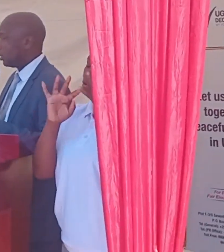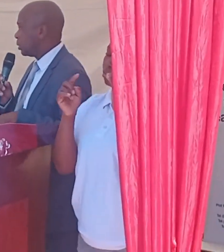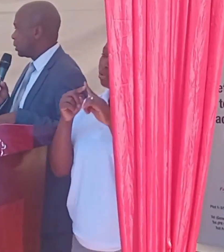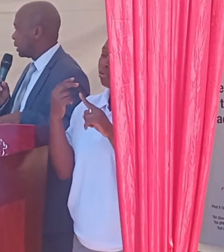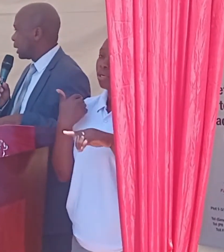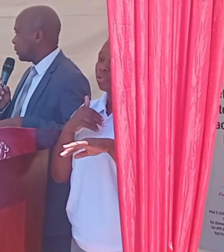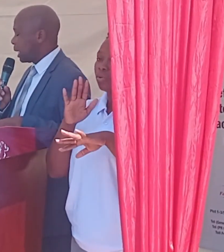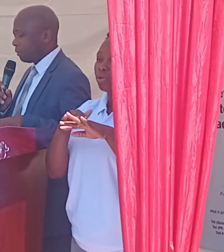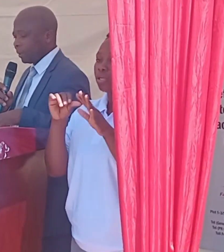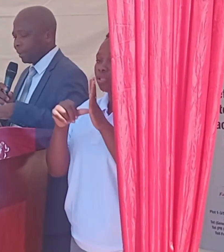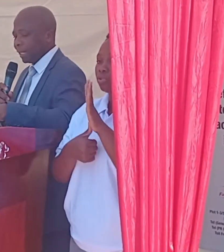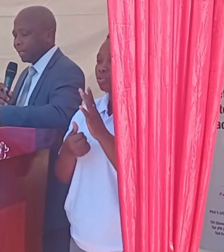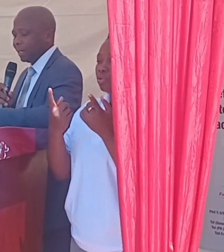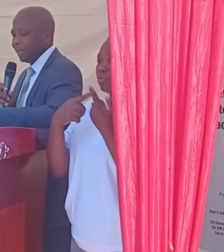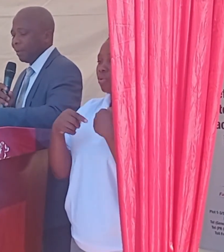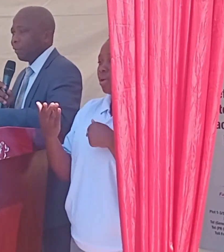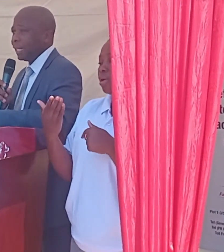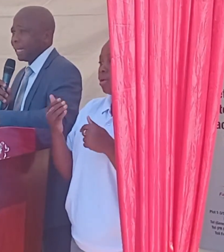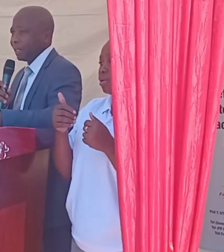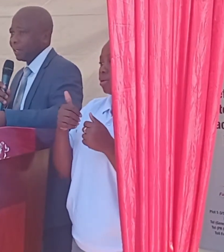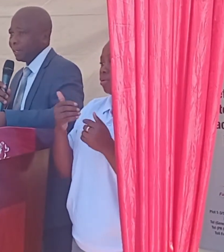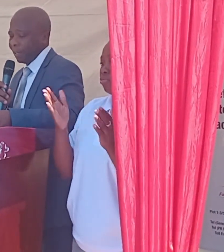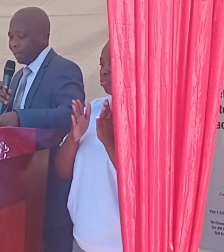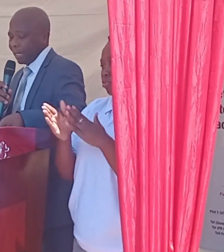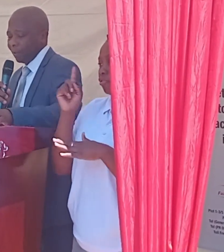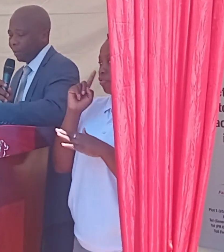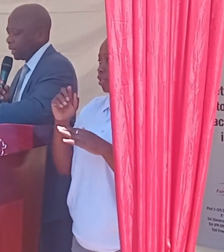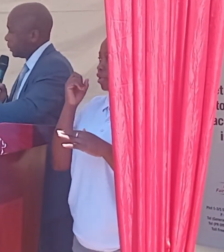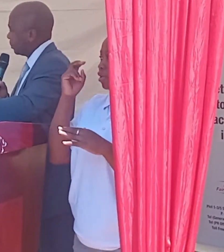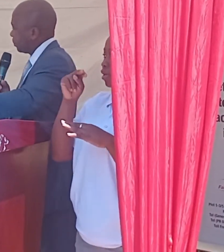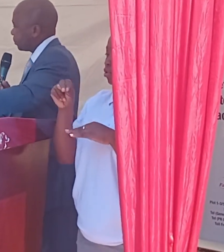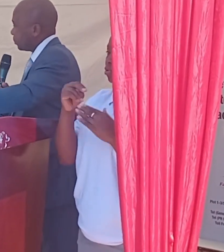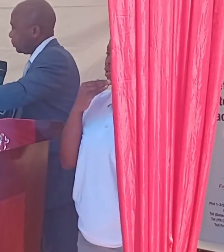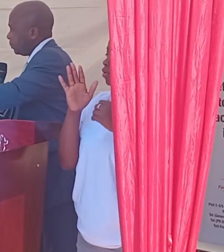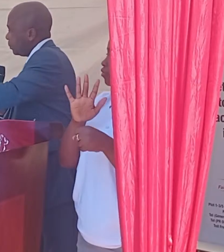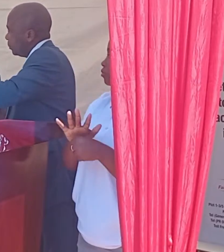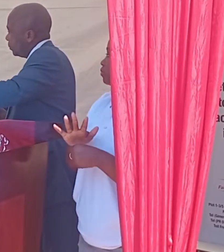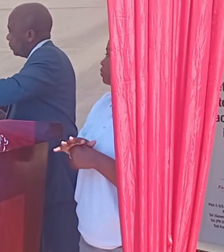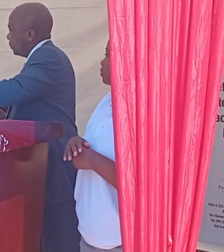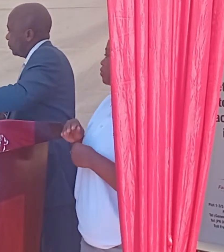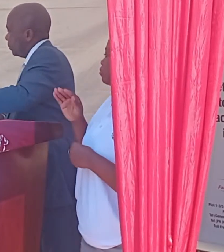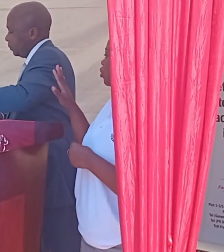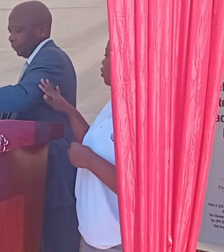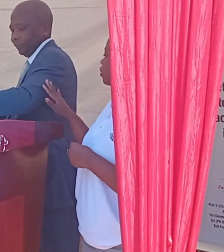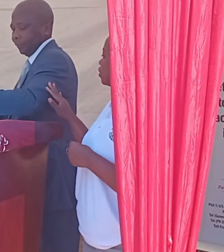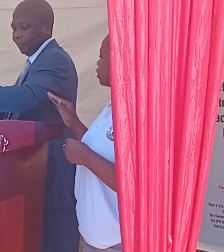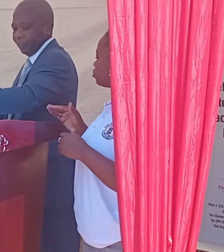on the issues that you have prepared for the nation. Thank you very much.